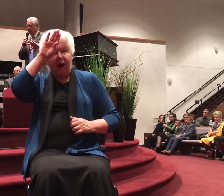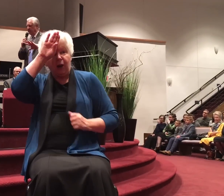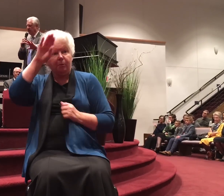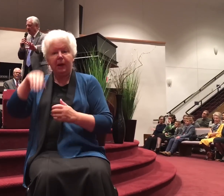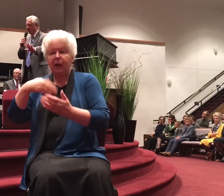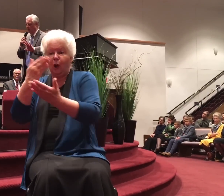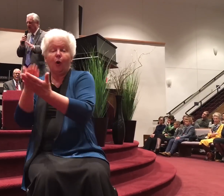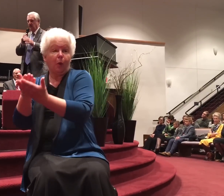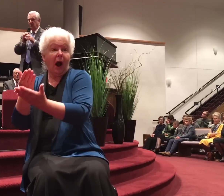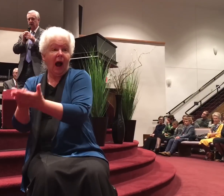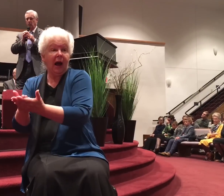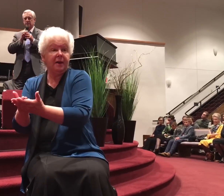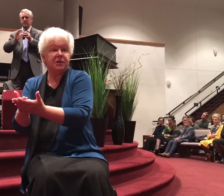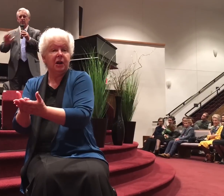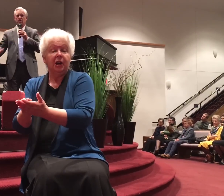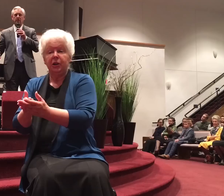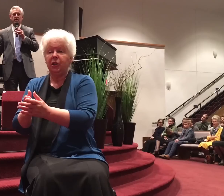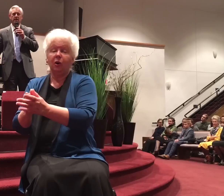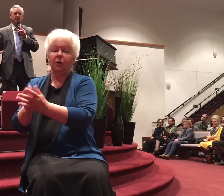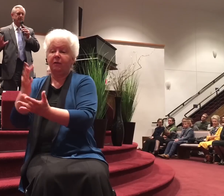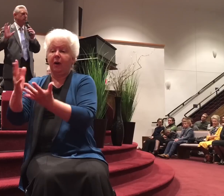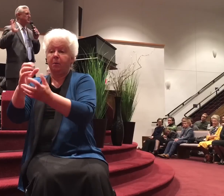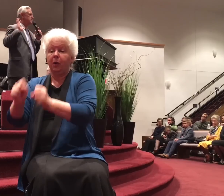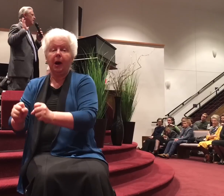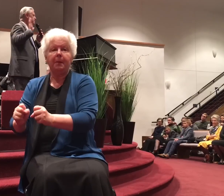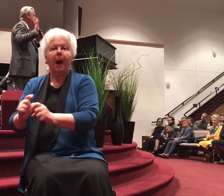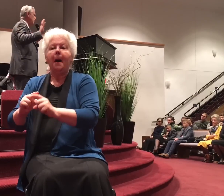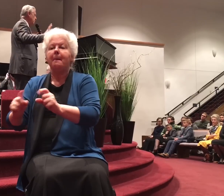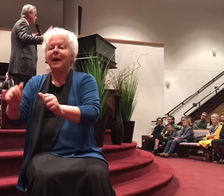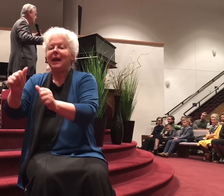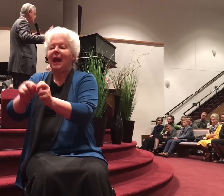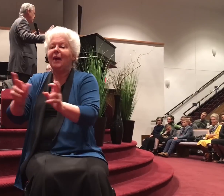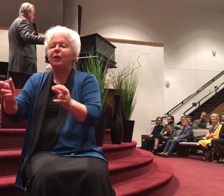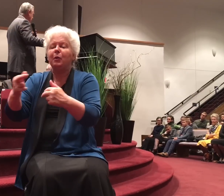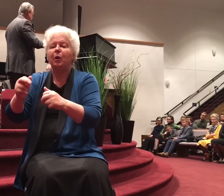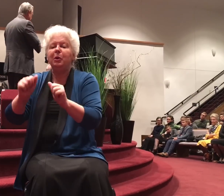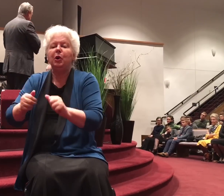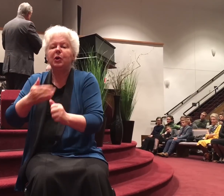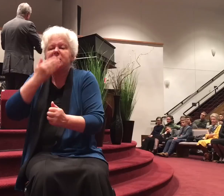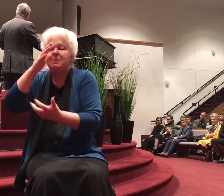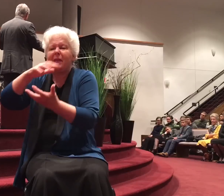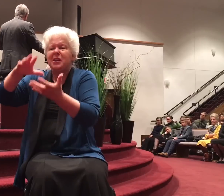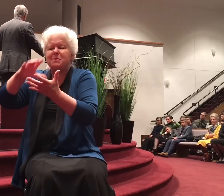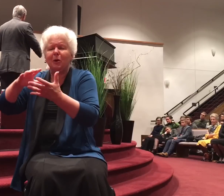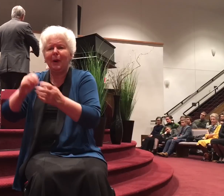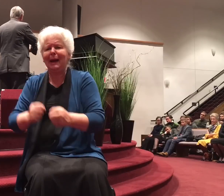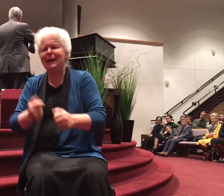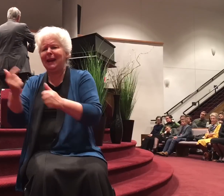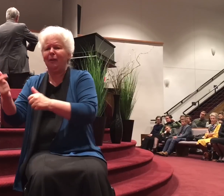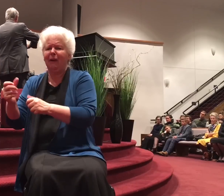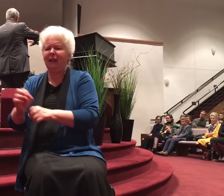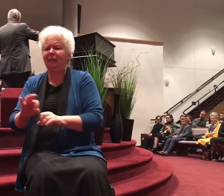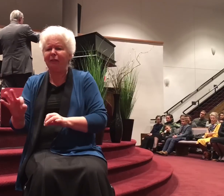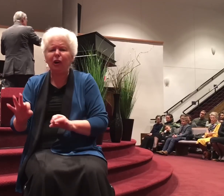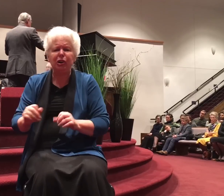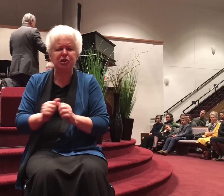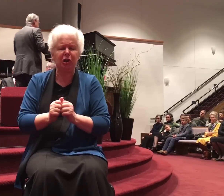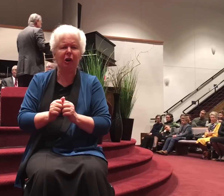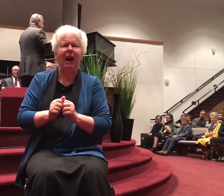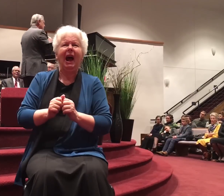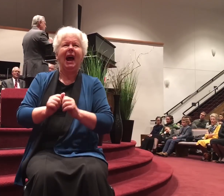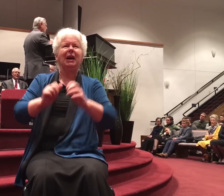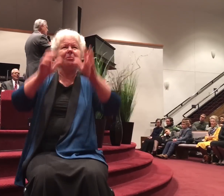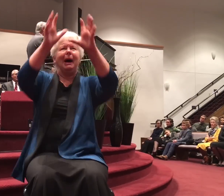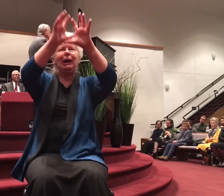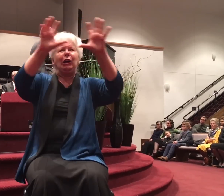room, even that where it wasn't burned, there was a smell of smoke. We had to get rid of furnishings and